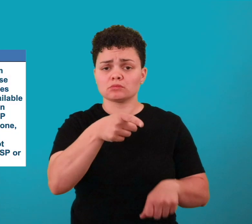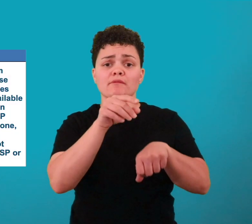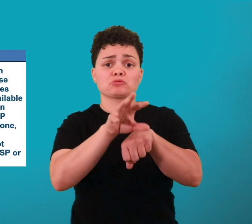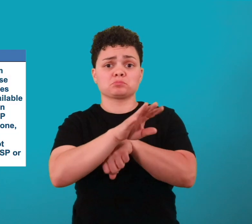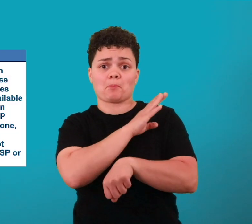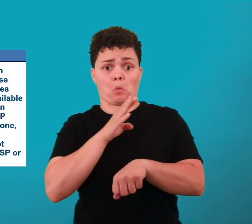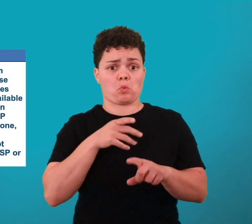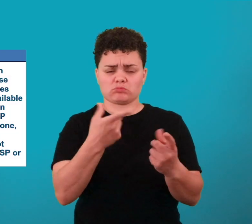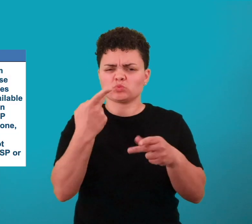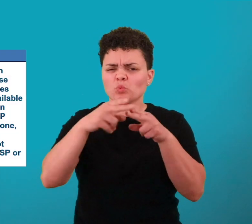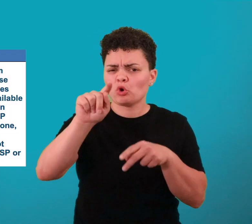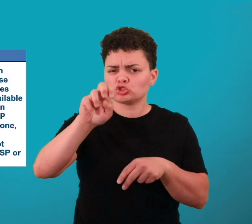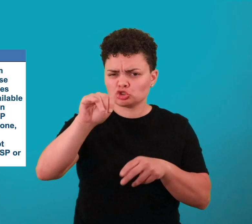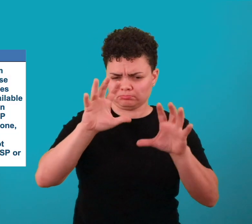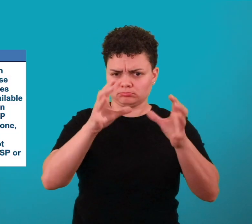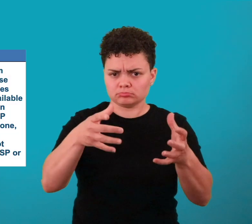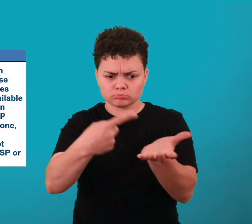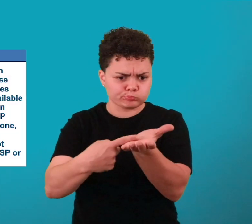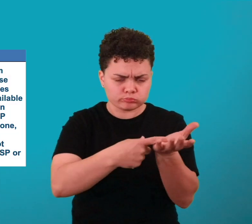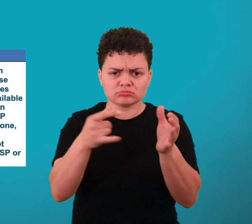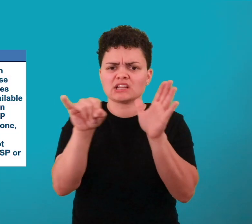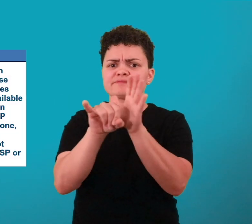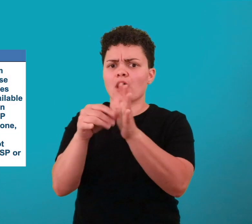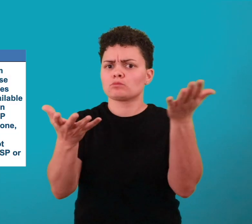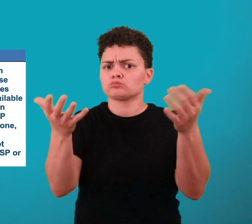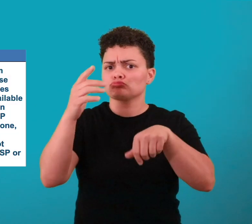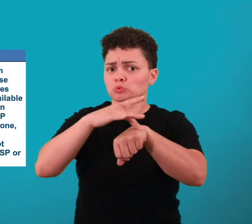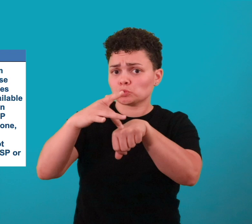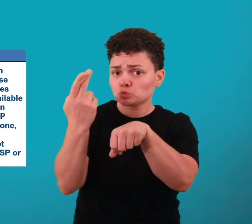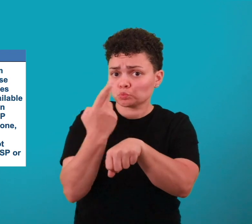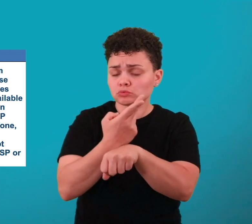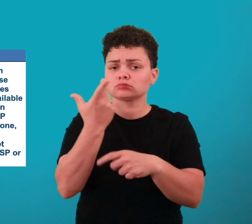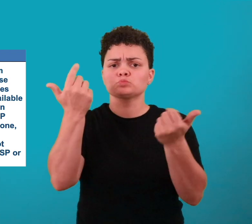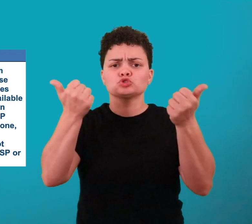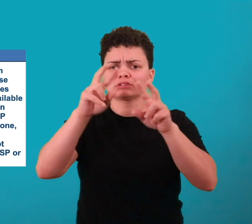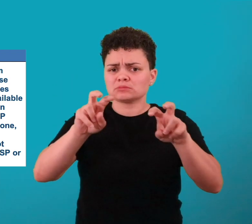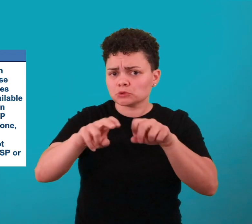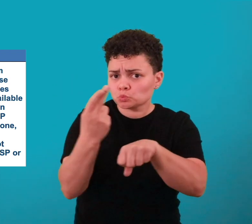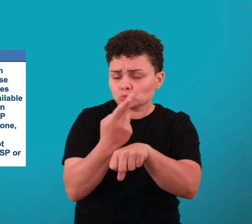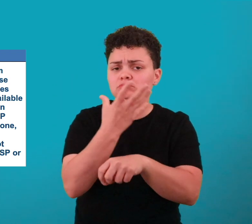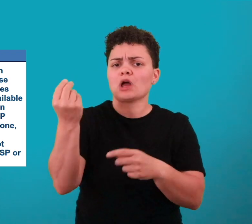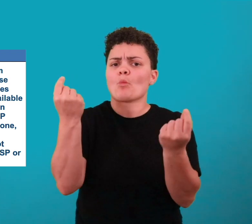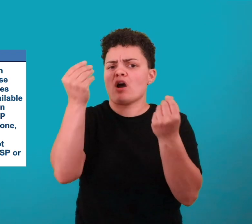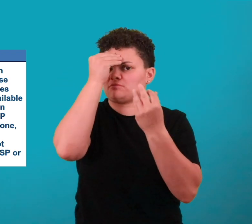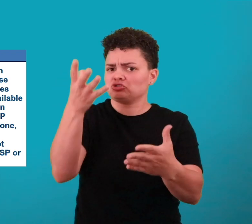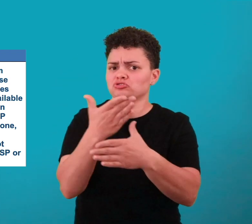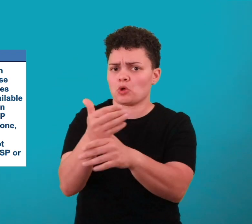of volunteers whose role is to identify existing resources already developed to be made available for use by families, local education